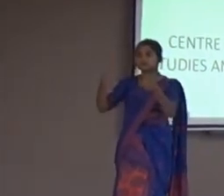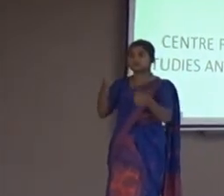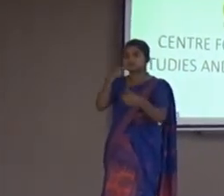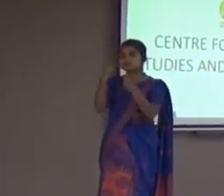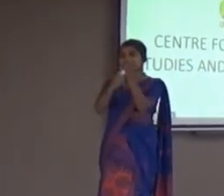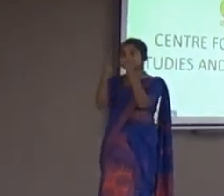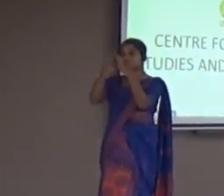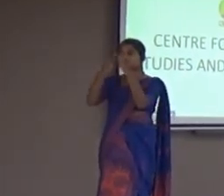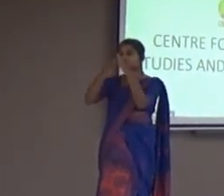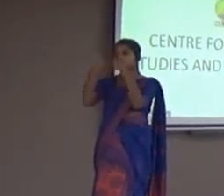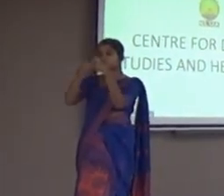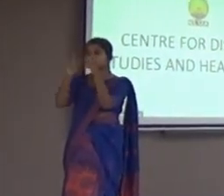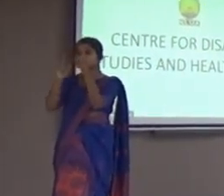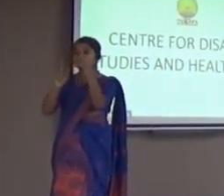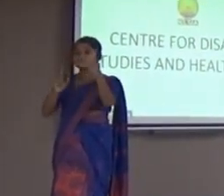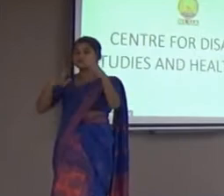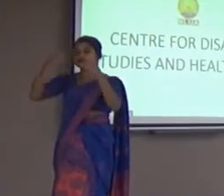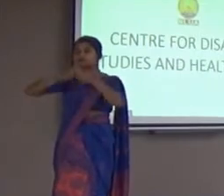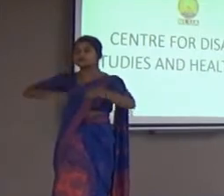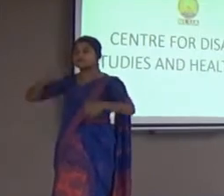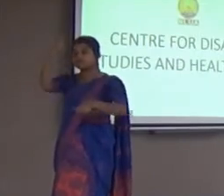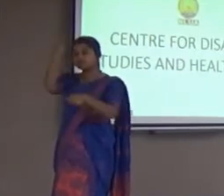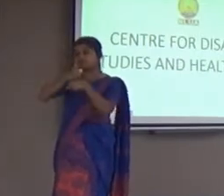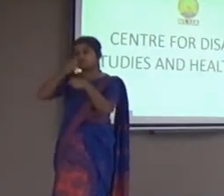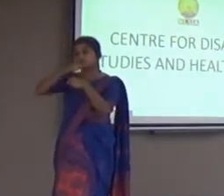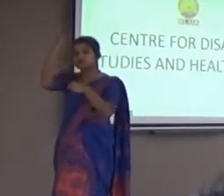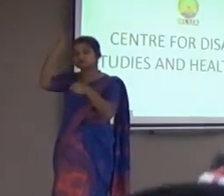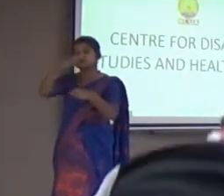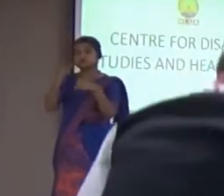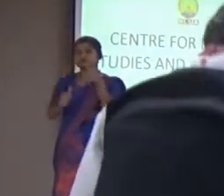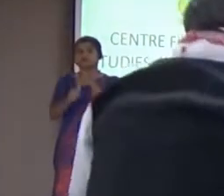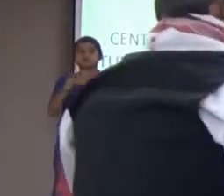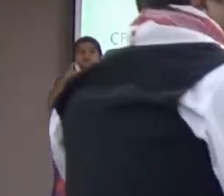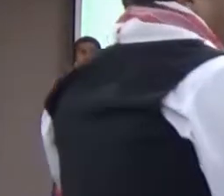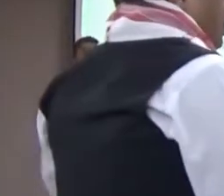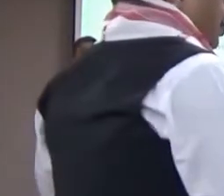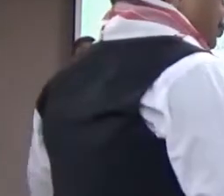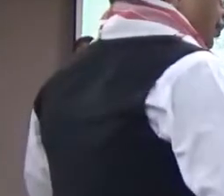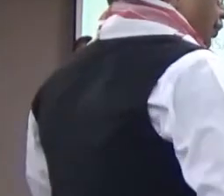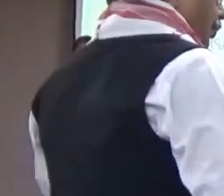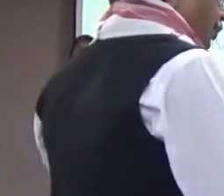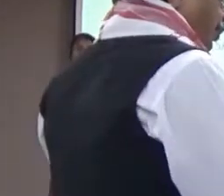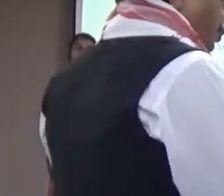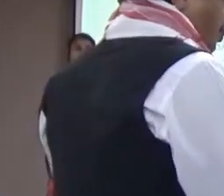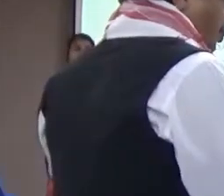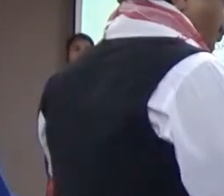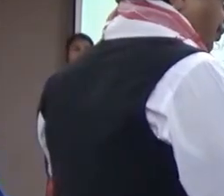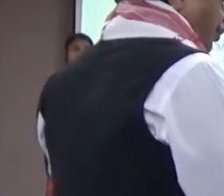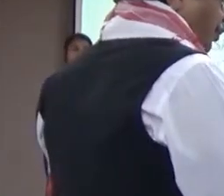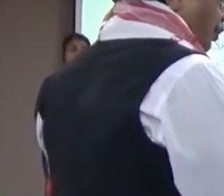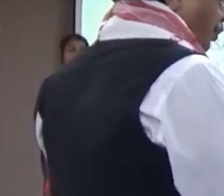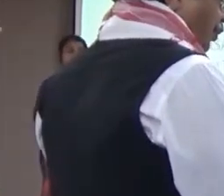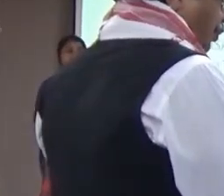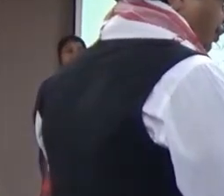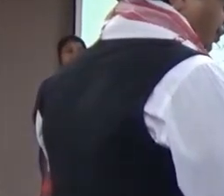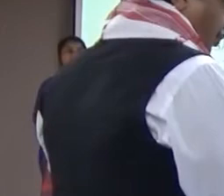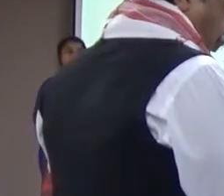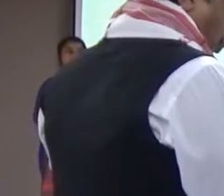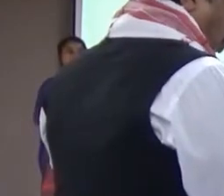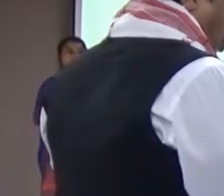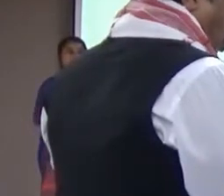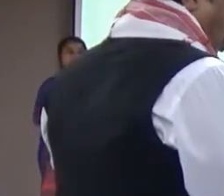Ujjal, Judge of the Guwahati High Court, with a traditional gamsa and a bouquet of flowers.